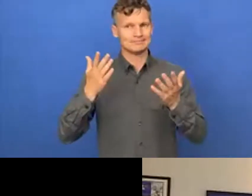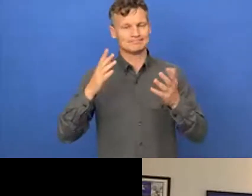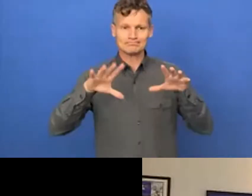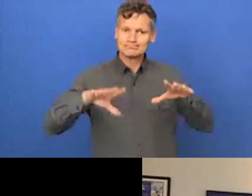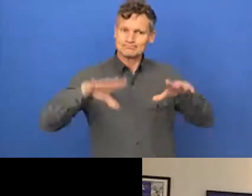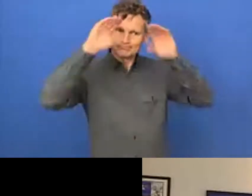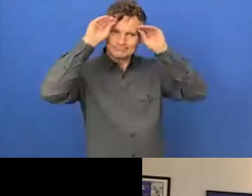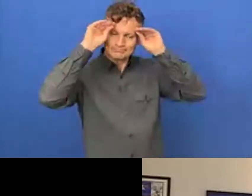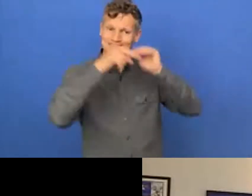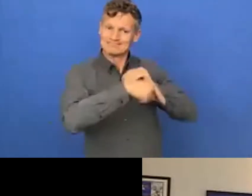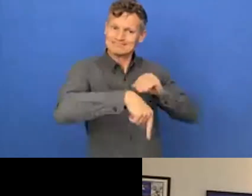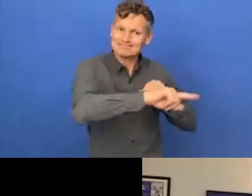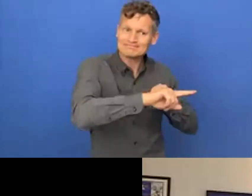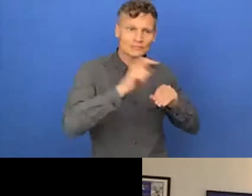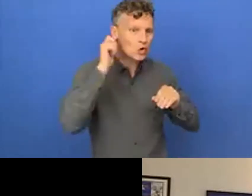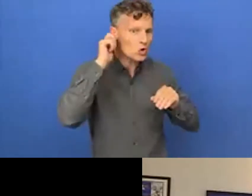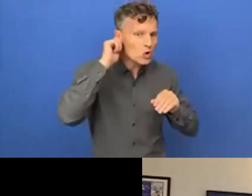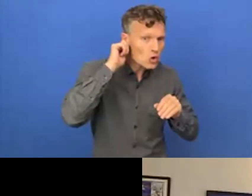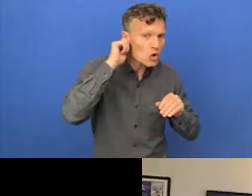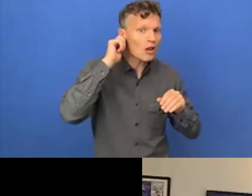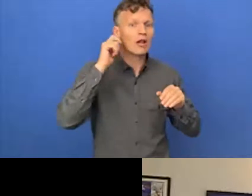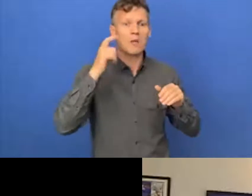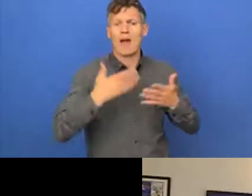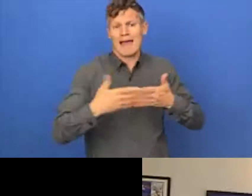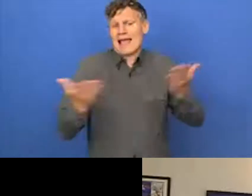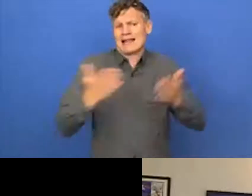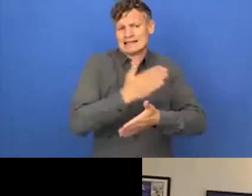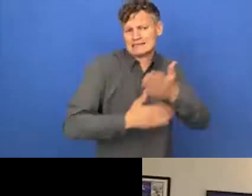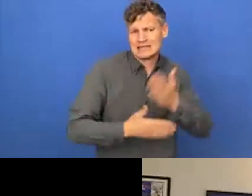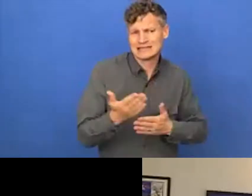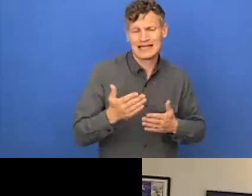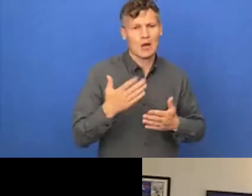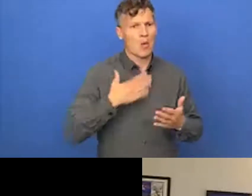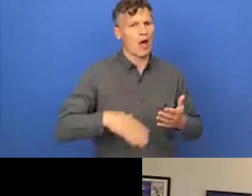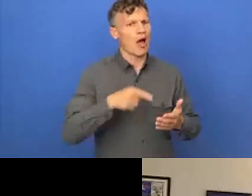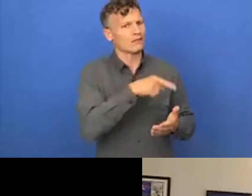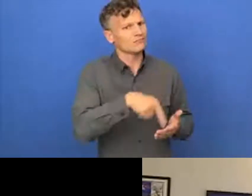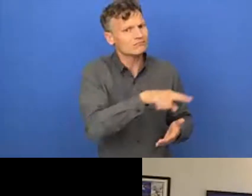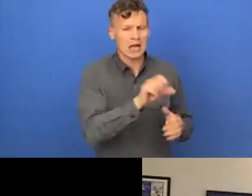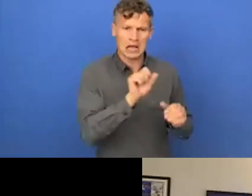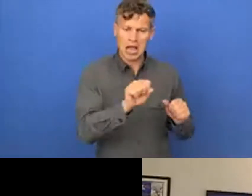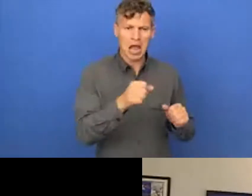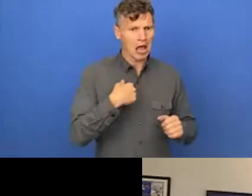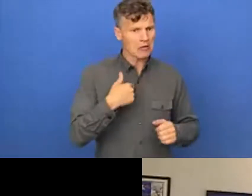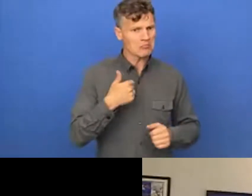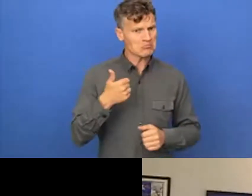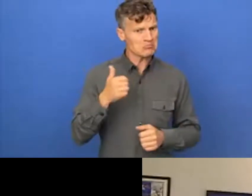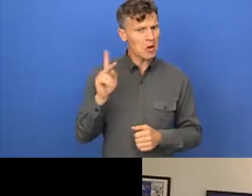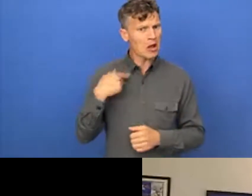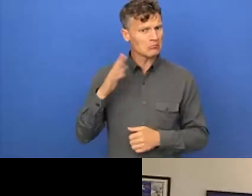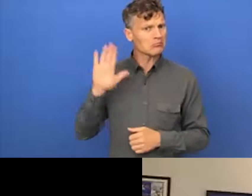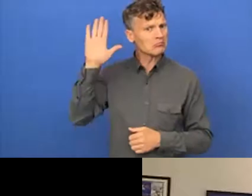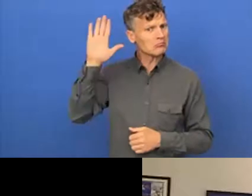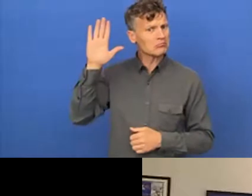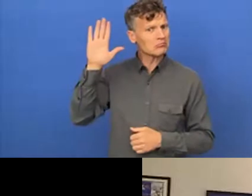particular, but all students with disabilities may feel more or less comfortable speaking out, that it needs to be